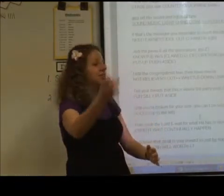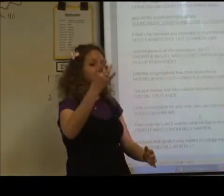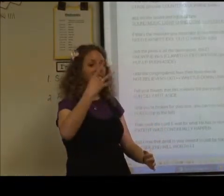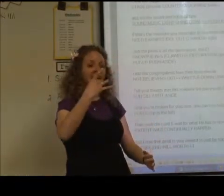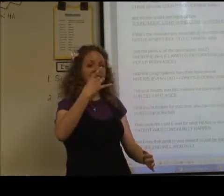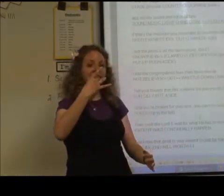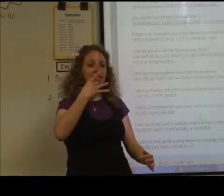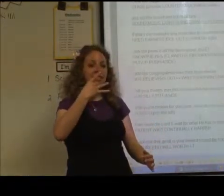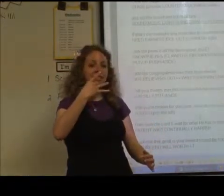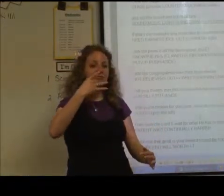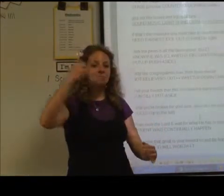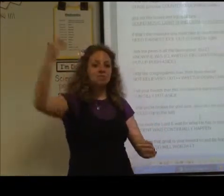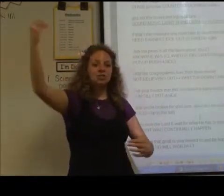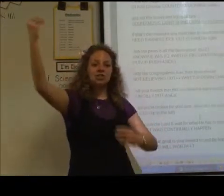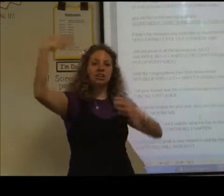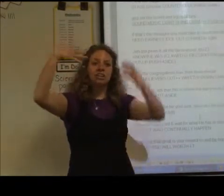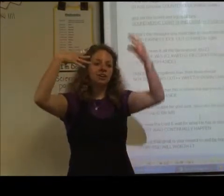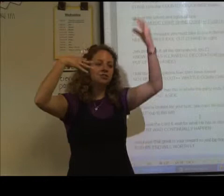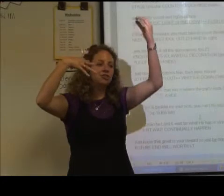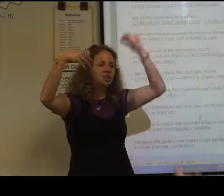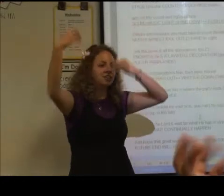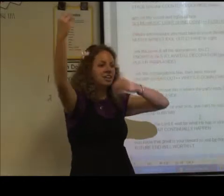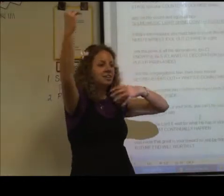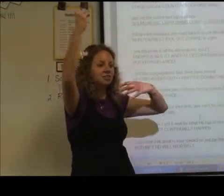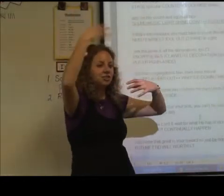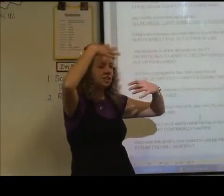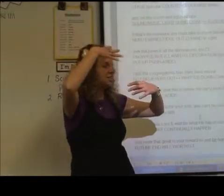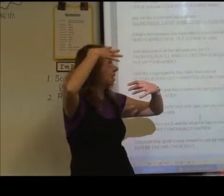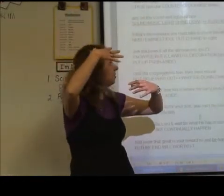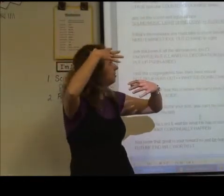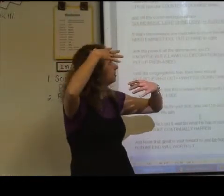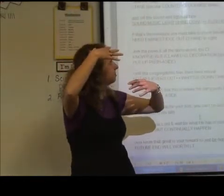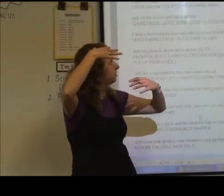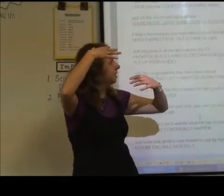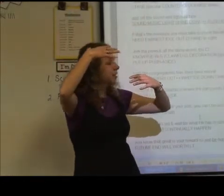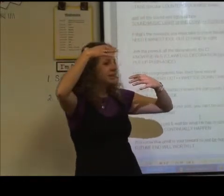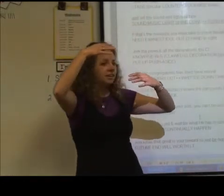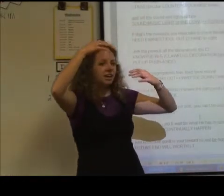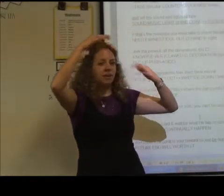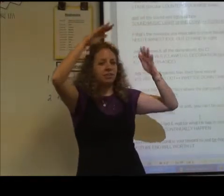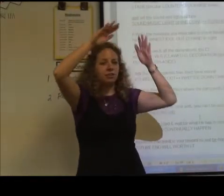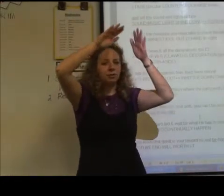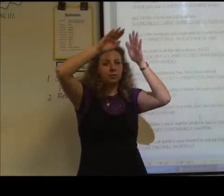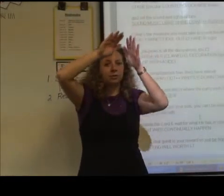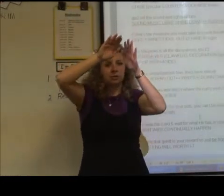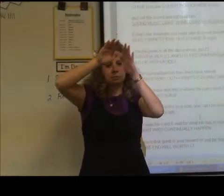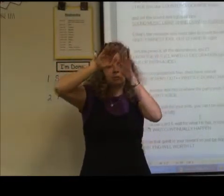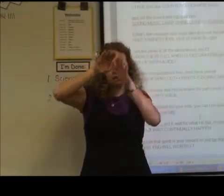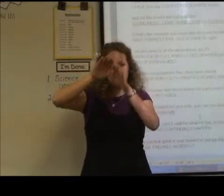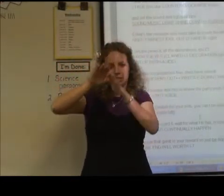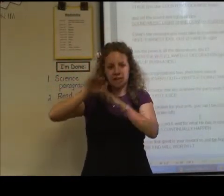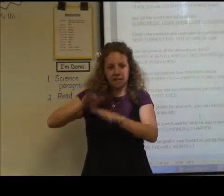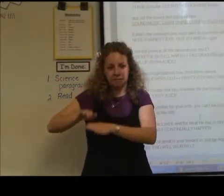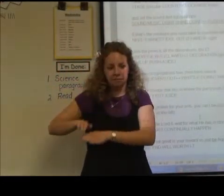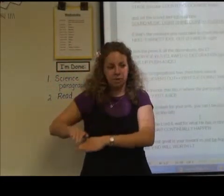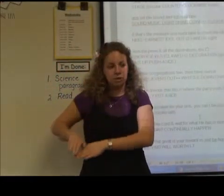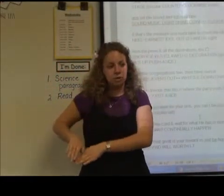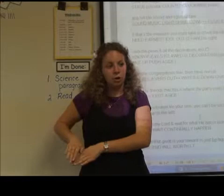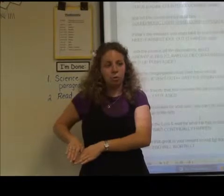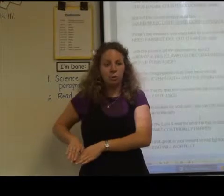the lights, shine down, shine down, shine down, and then you're going to just push it aside. So one